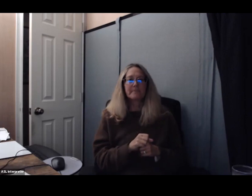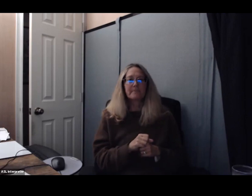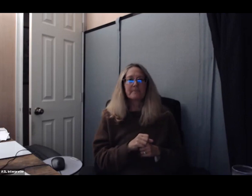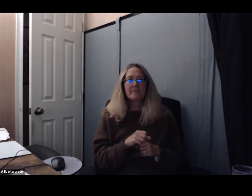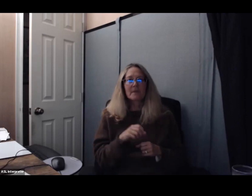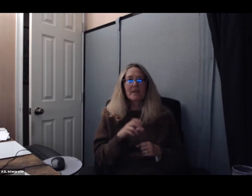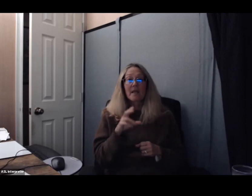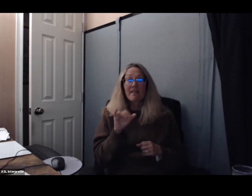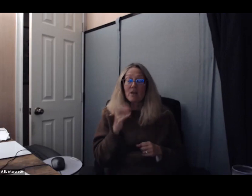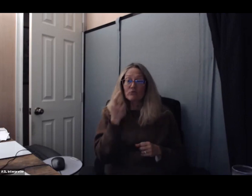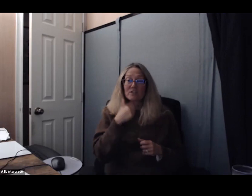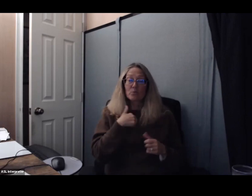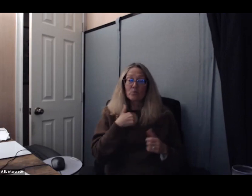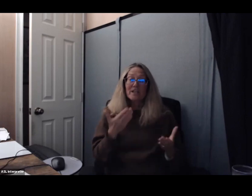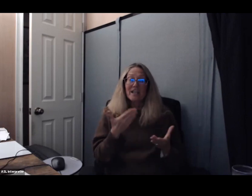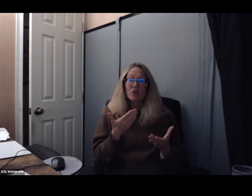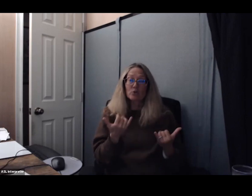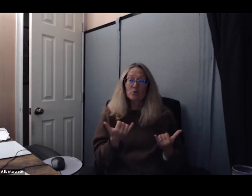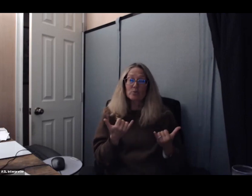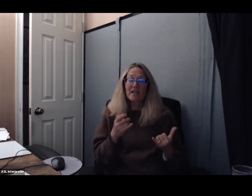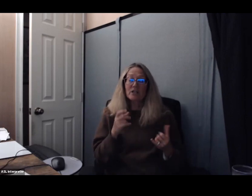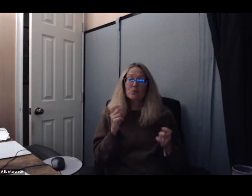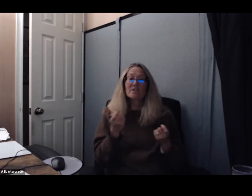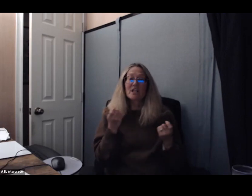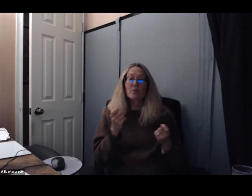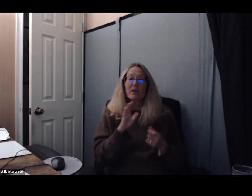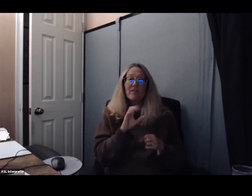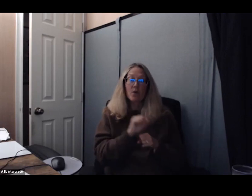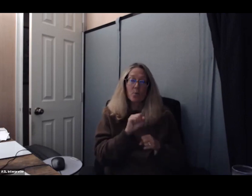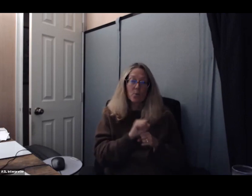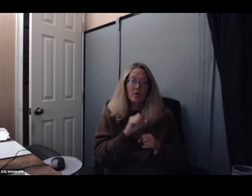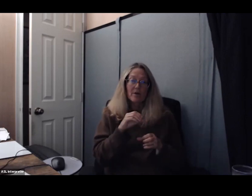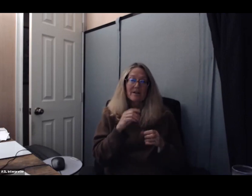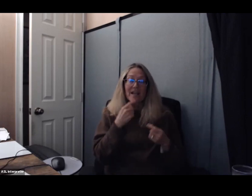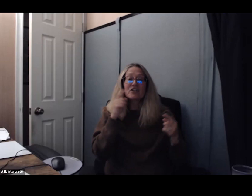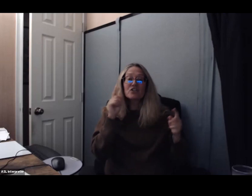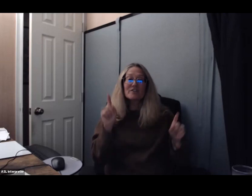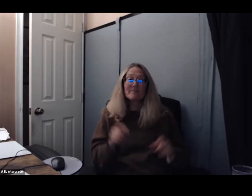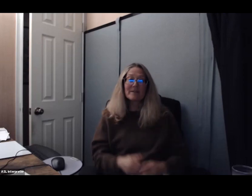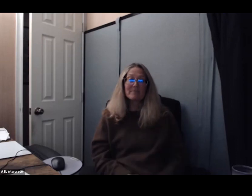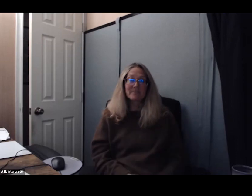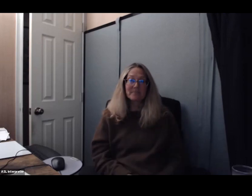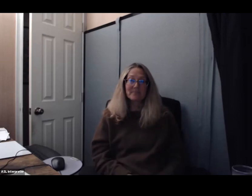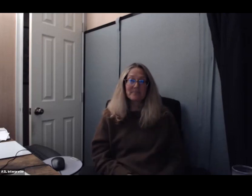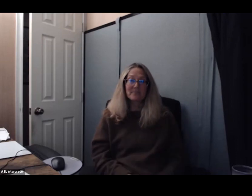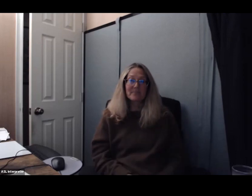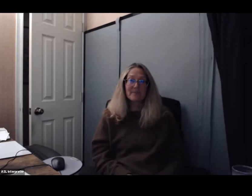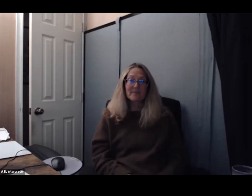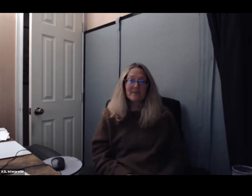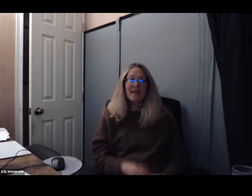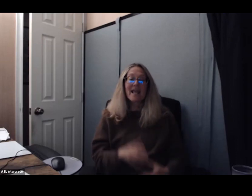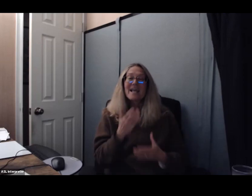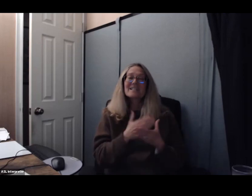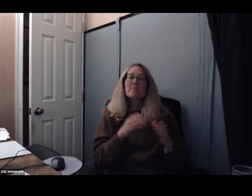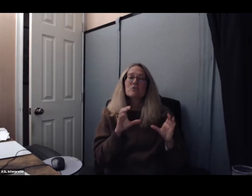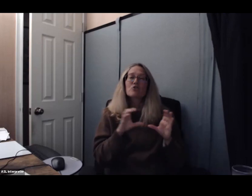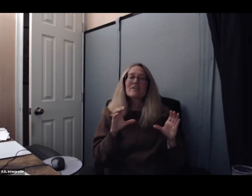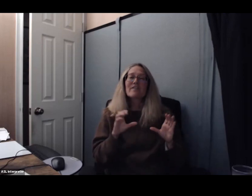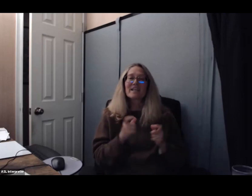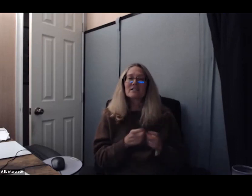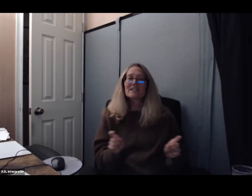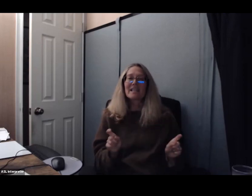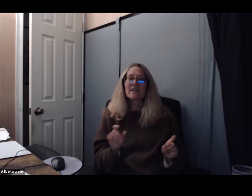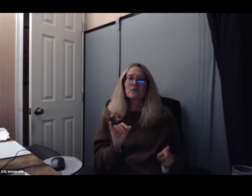this is the reason why we're here today, celebrating their work and their achievements. And we have some certificates to give